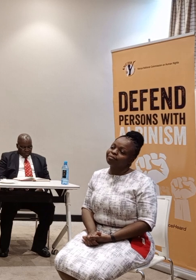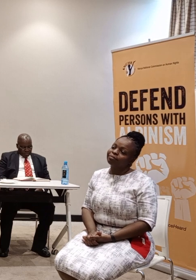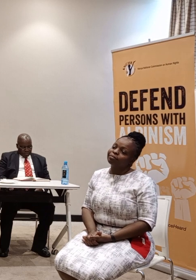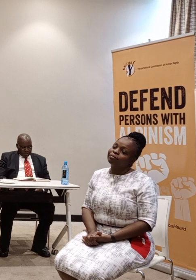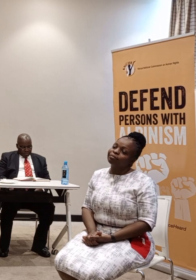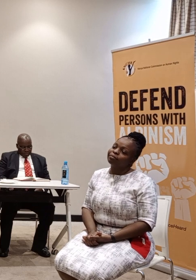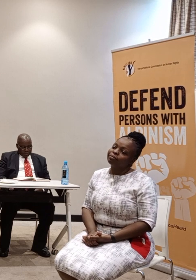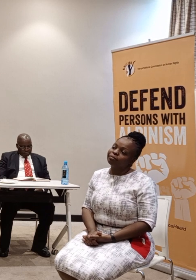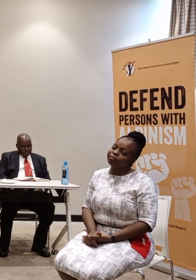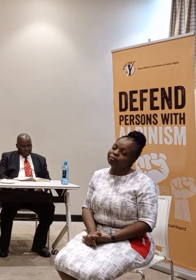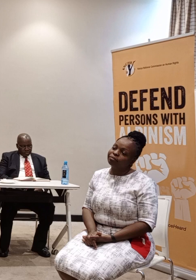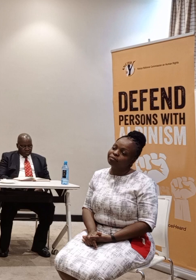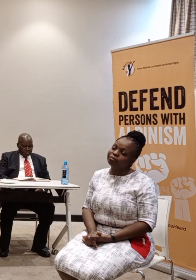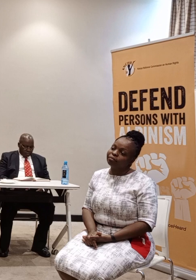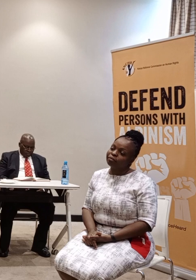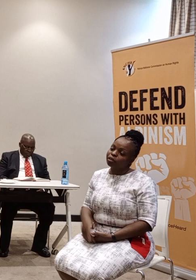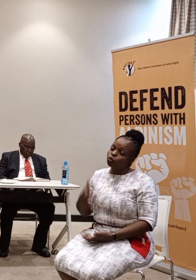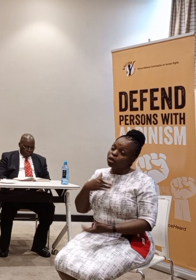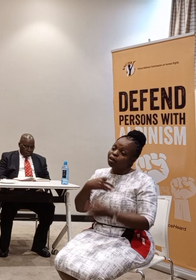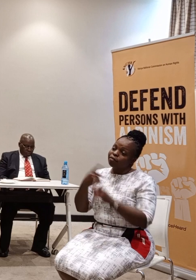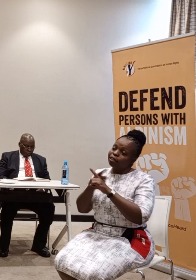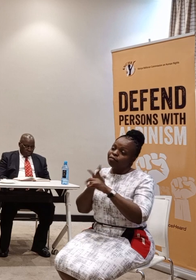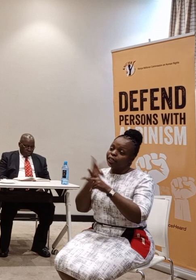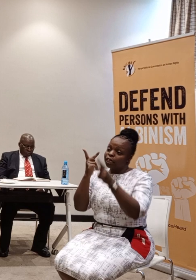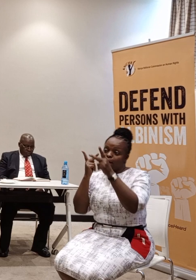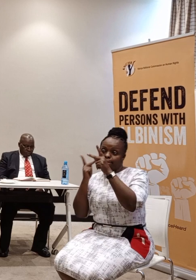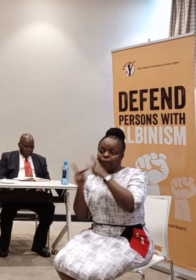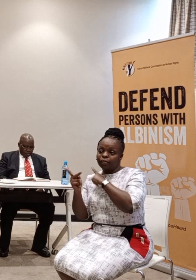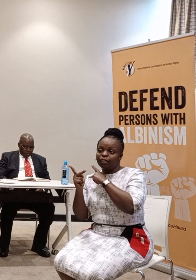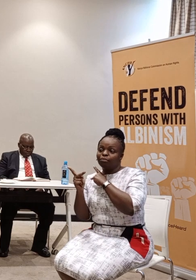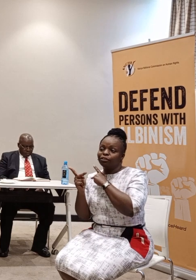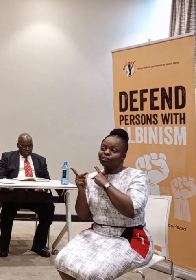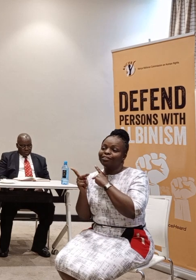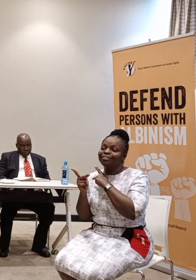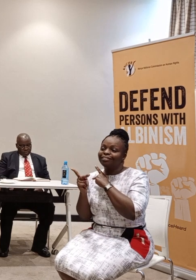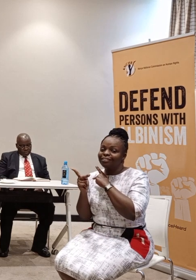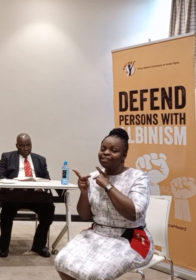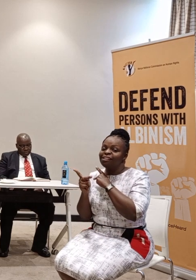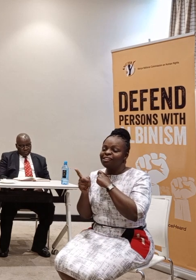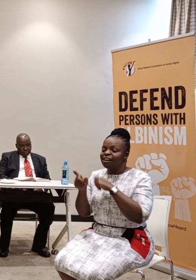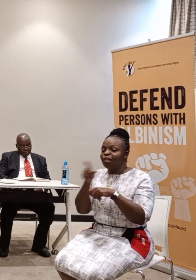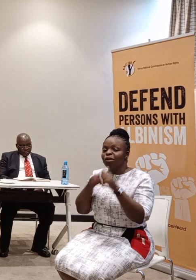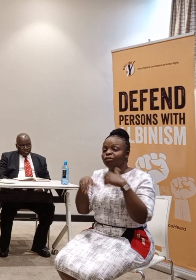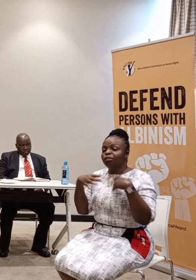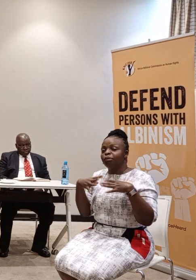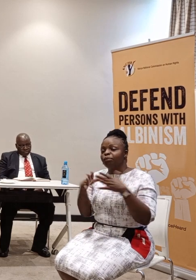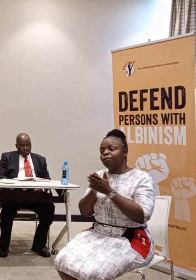Well, we have different perceptions about